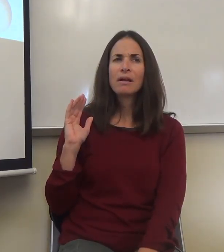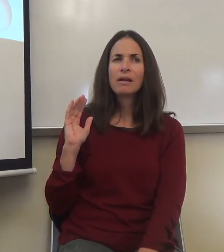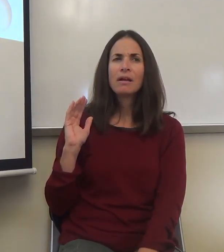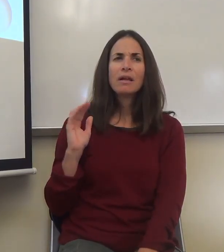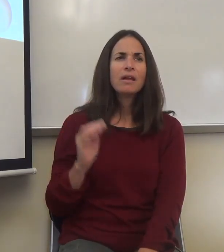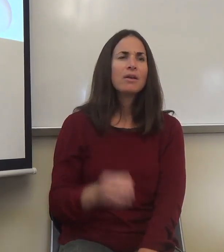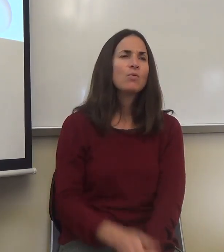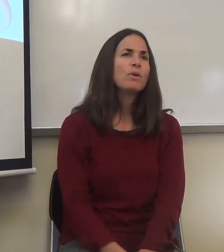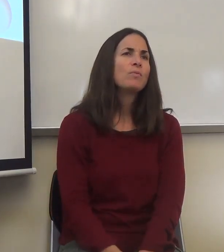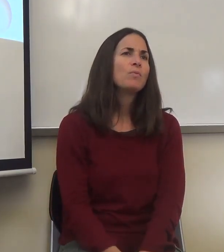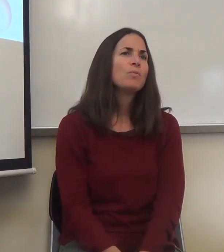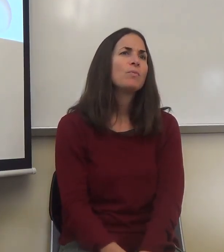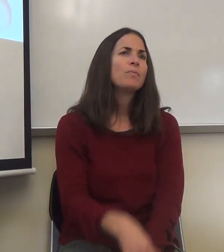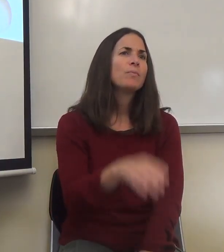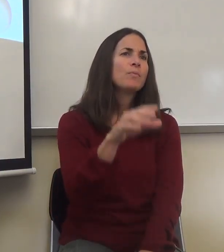1923. Yeah. Sandra?